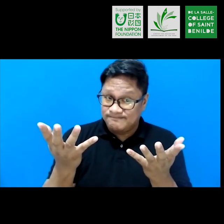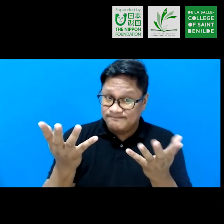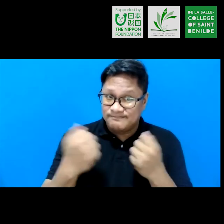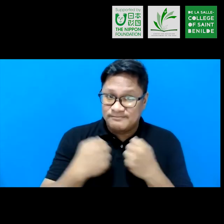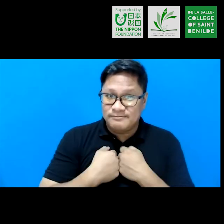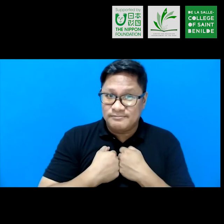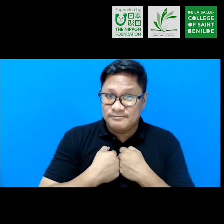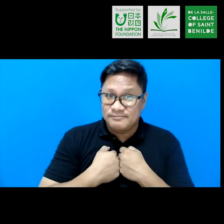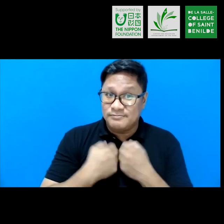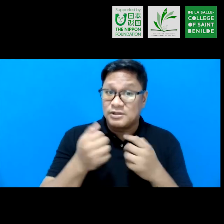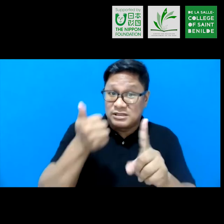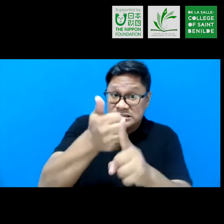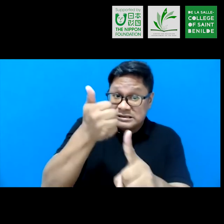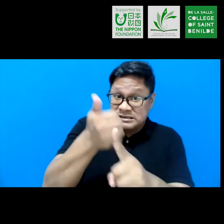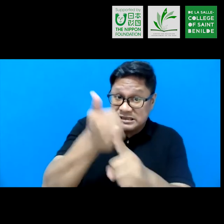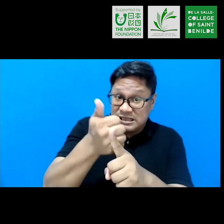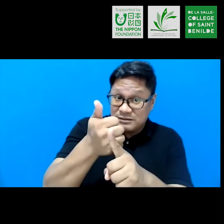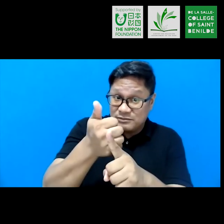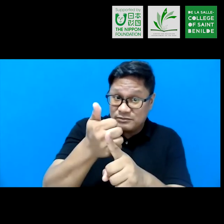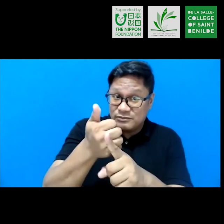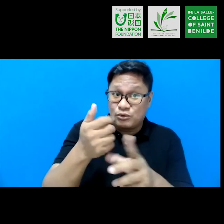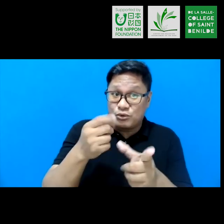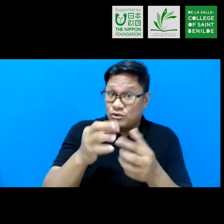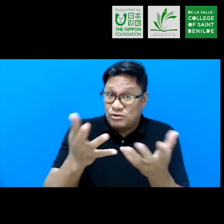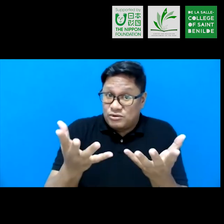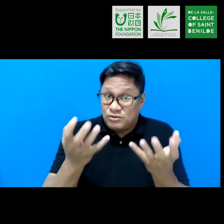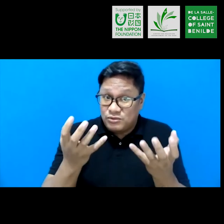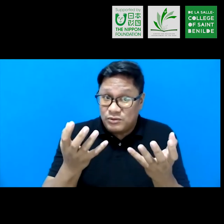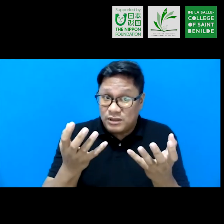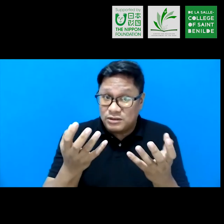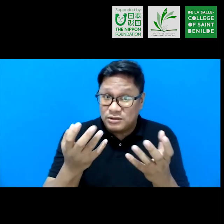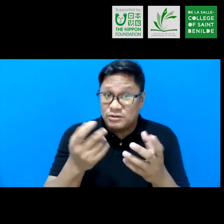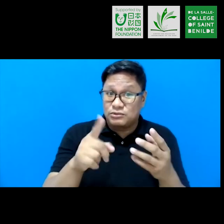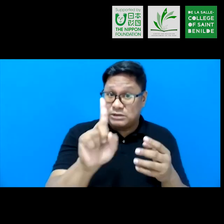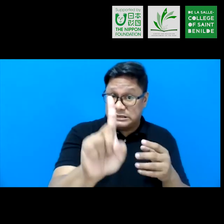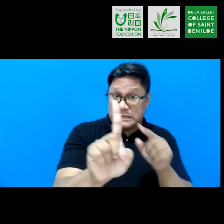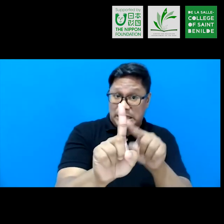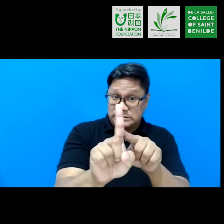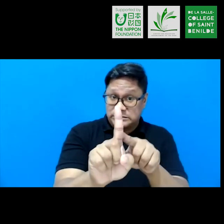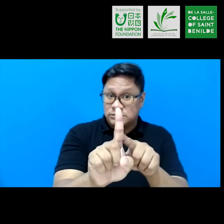do yourself or me to lead the review? Or you want one of you to lead the review?